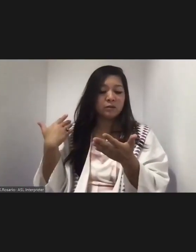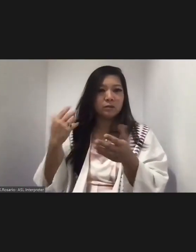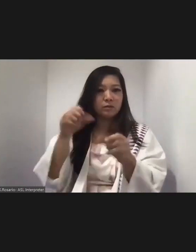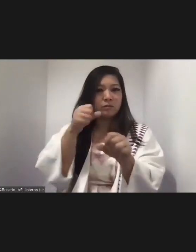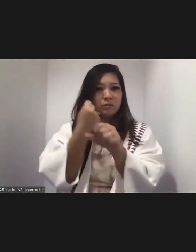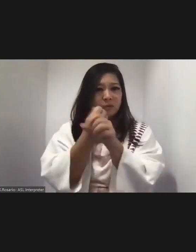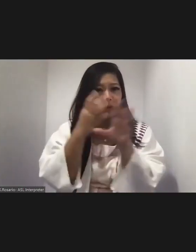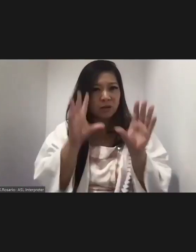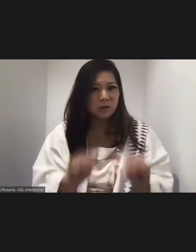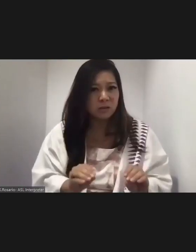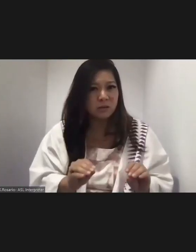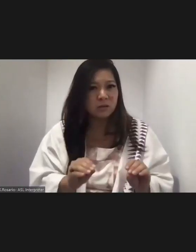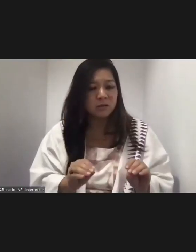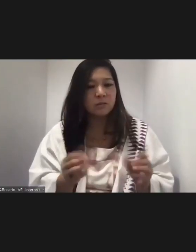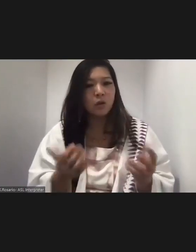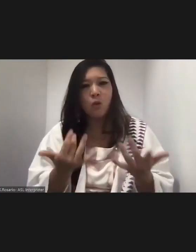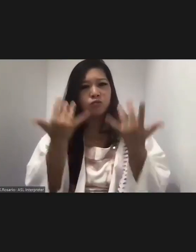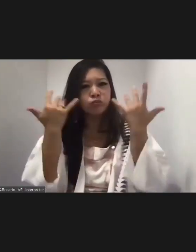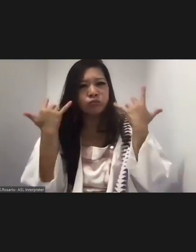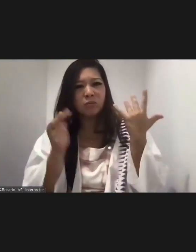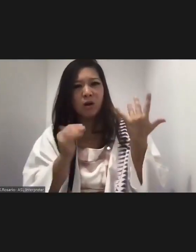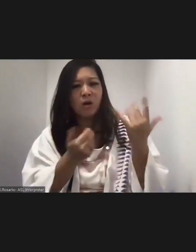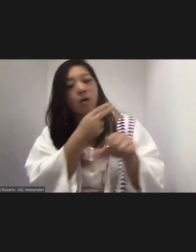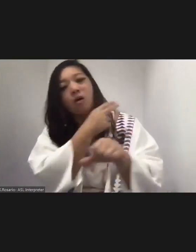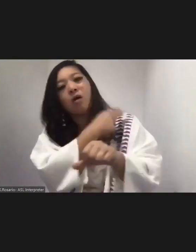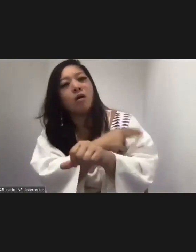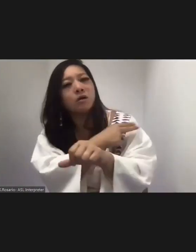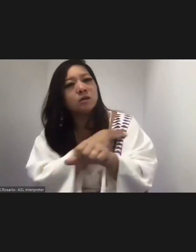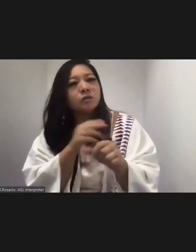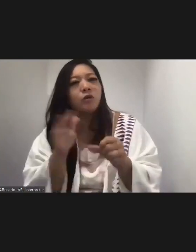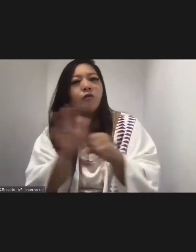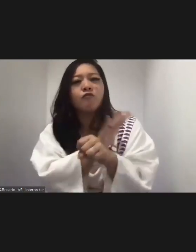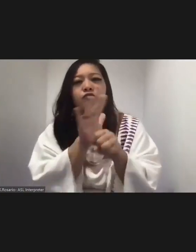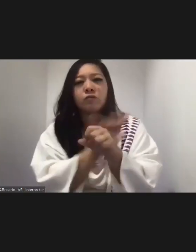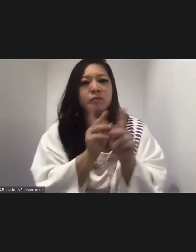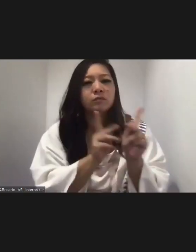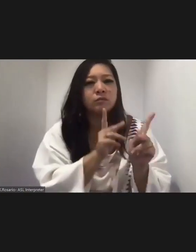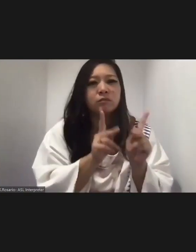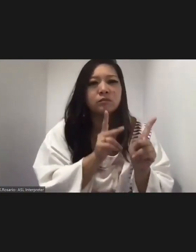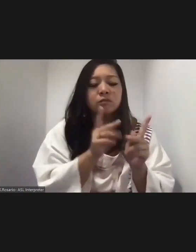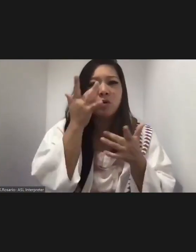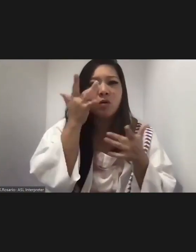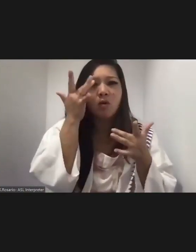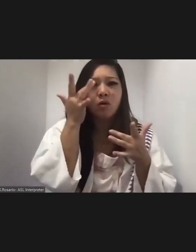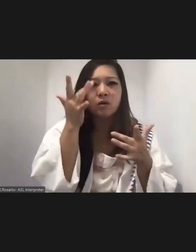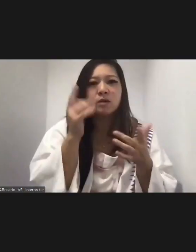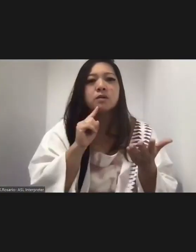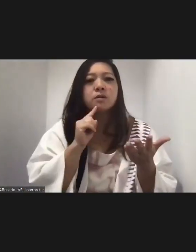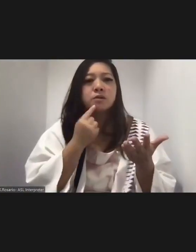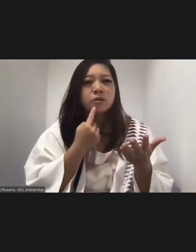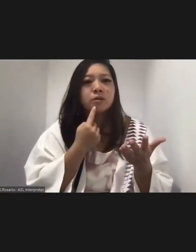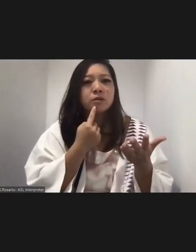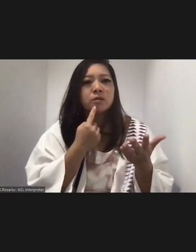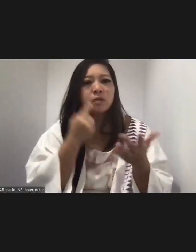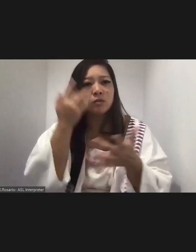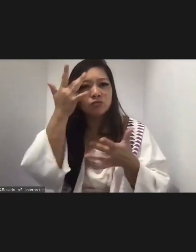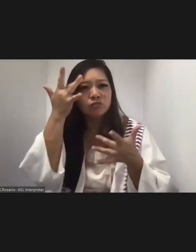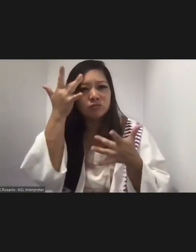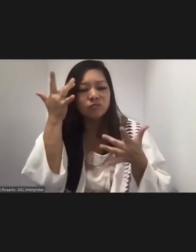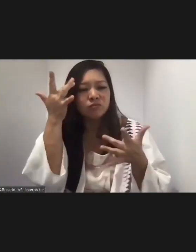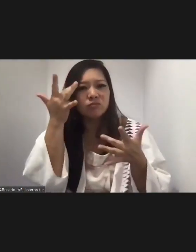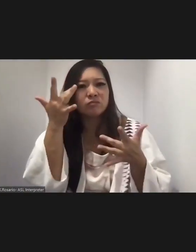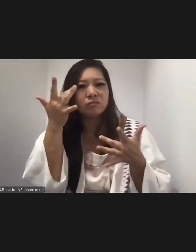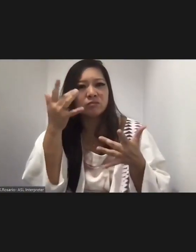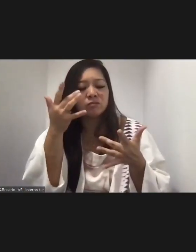that means overwhelming our hospital. That means people seriously ill. And